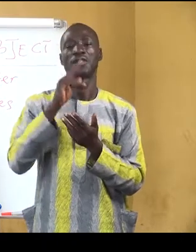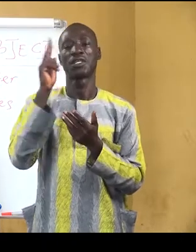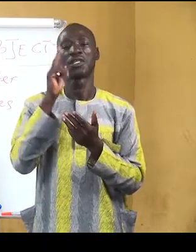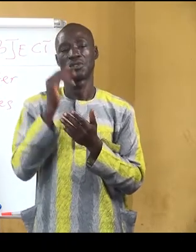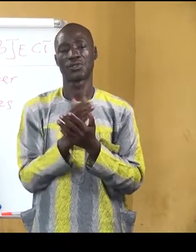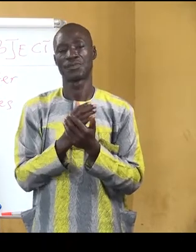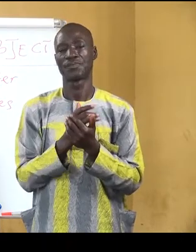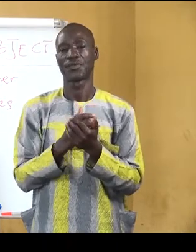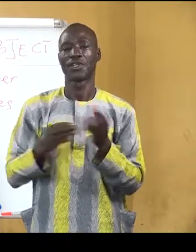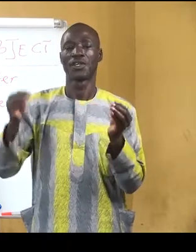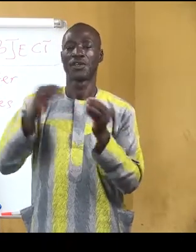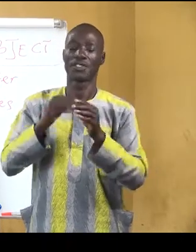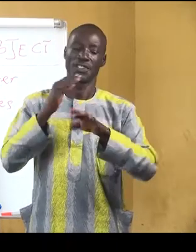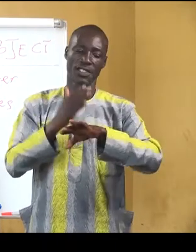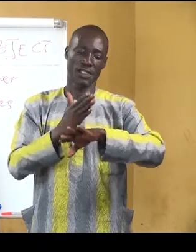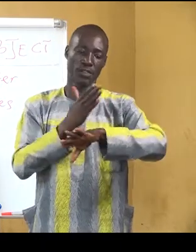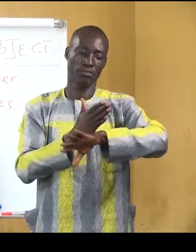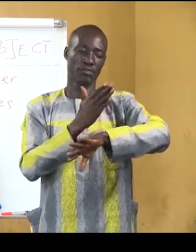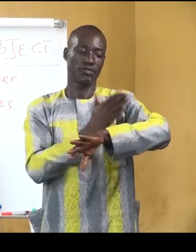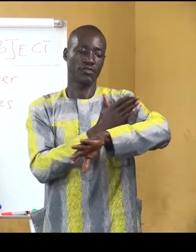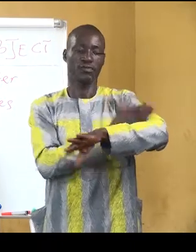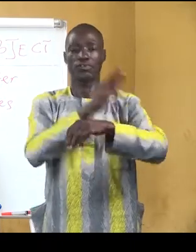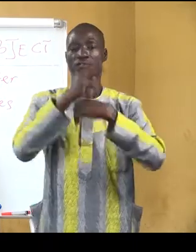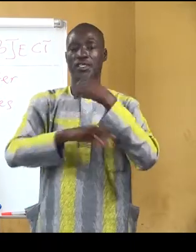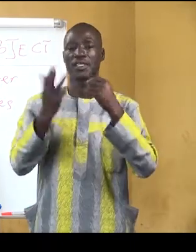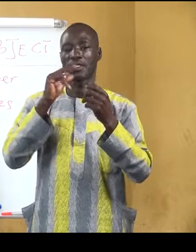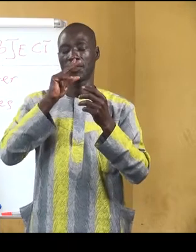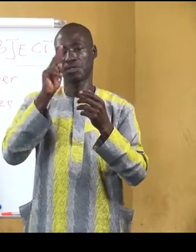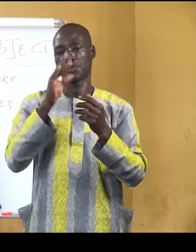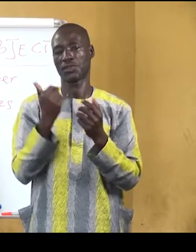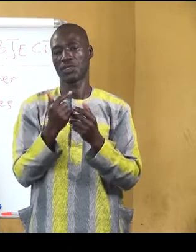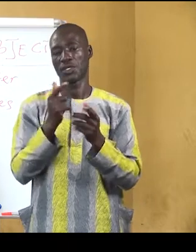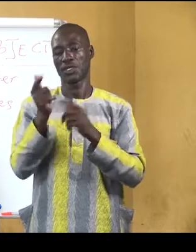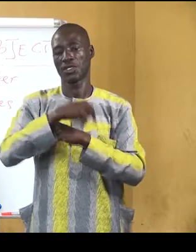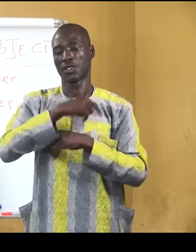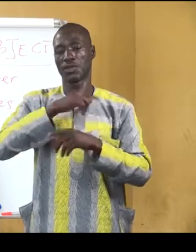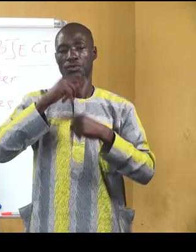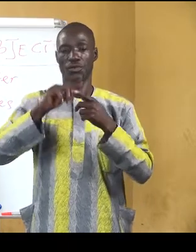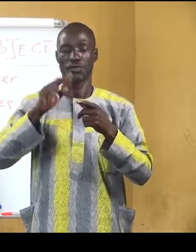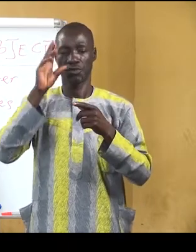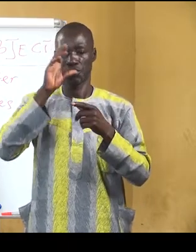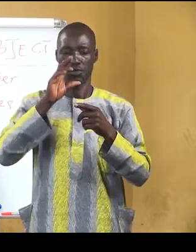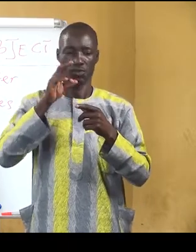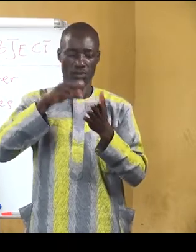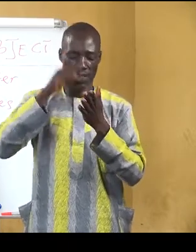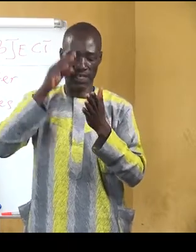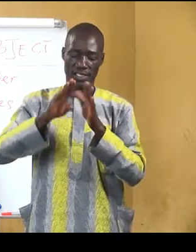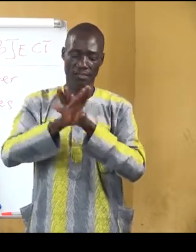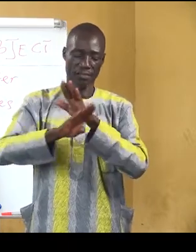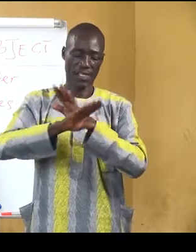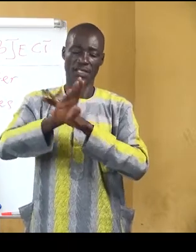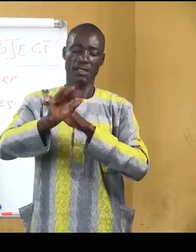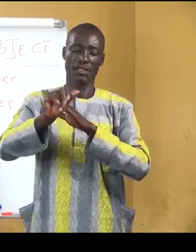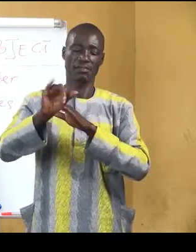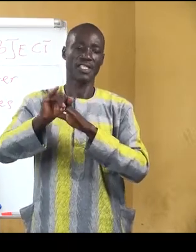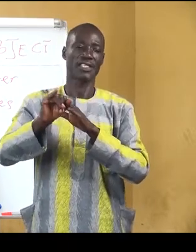and those that are currently being used. Today we'll be considering basic programming language, even though